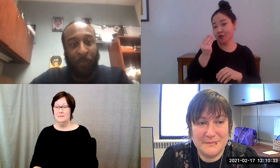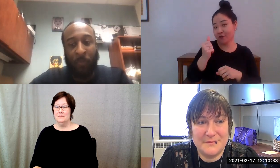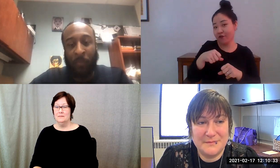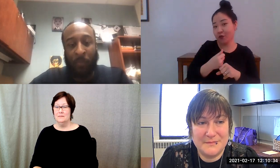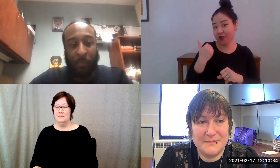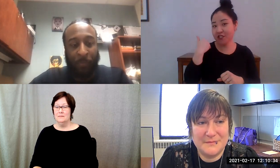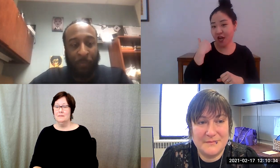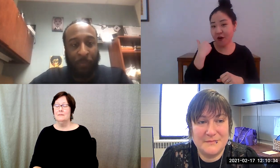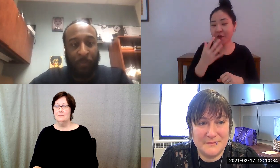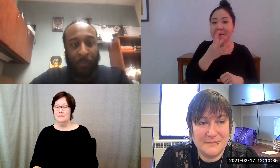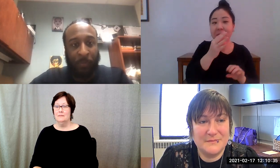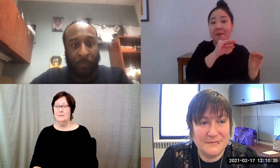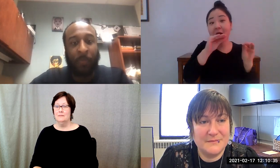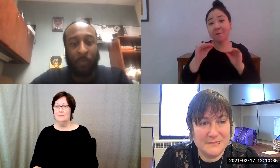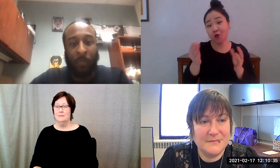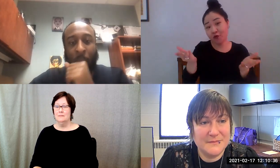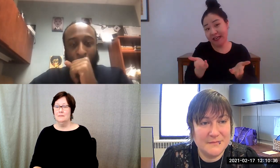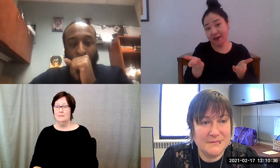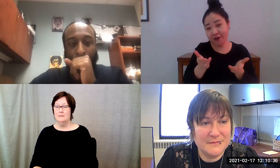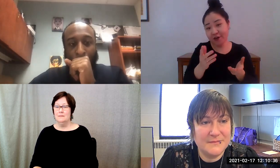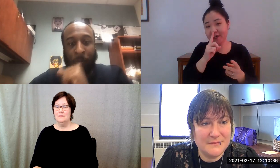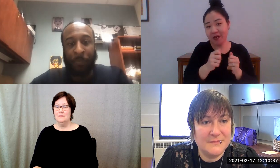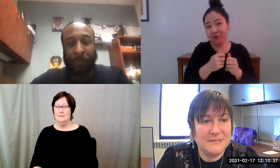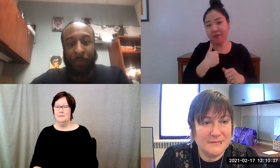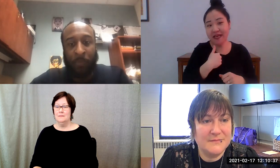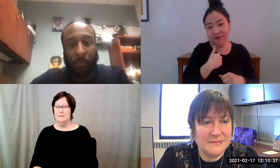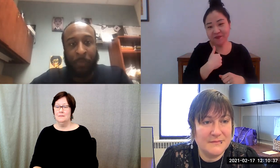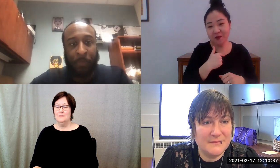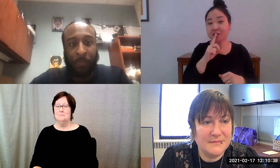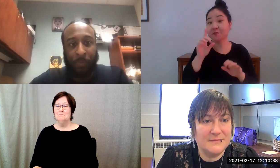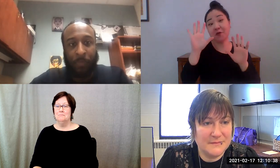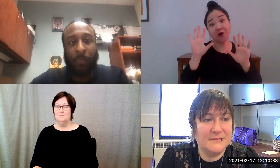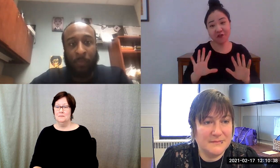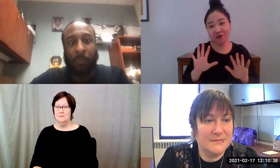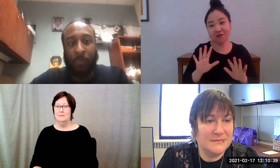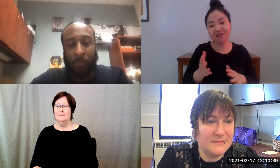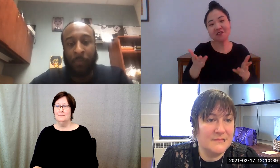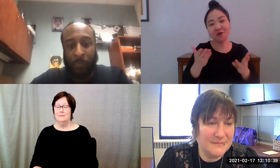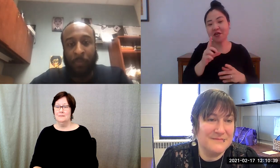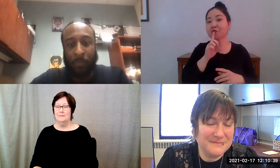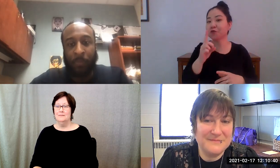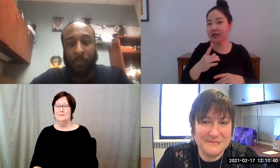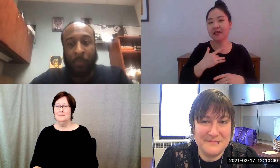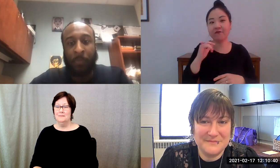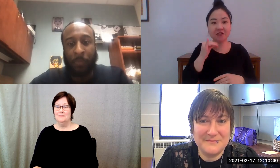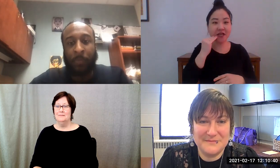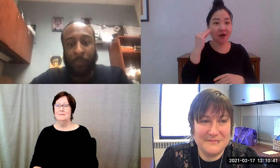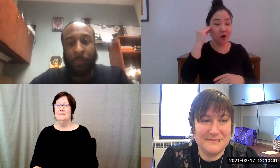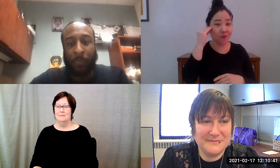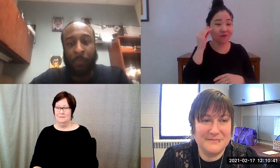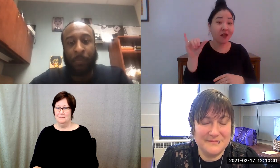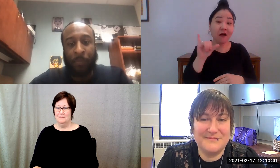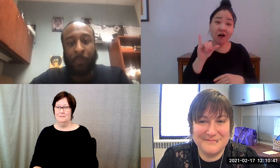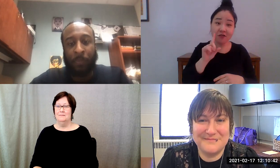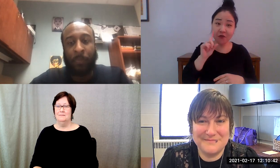were divorced a few years ago. My mom moved here to be with me, which has been wonderful. So here really feels